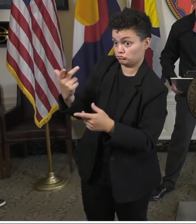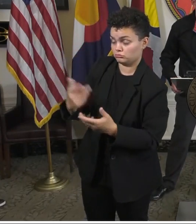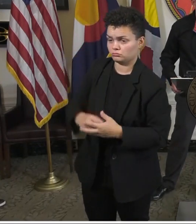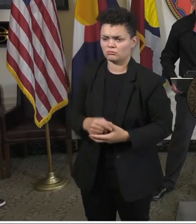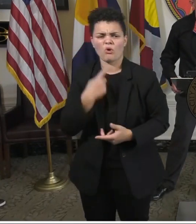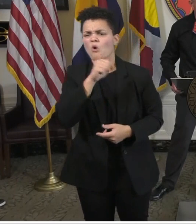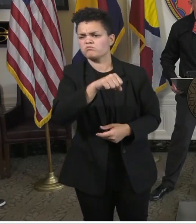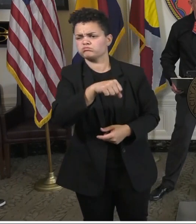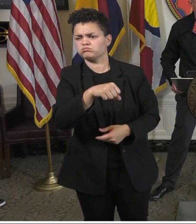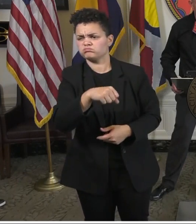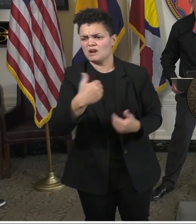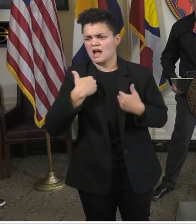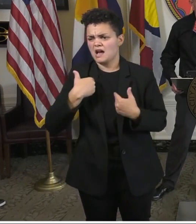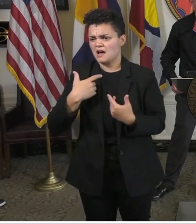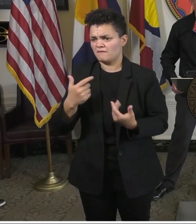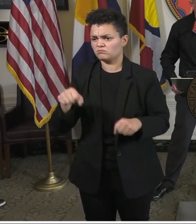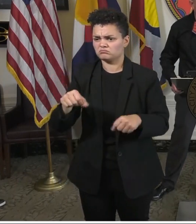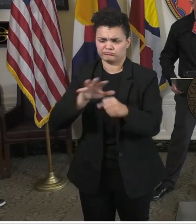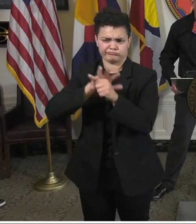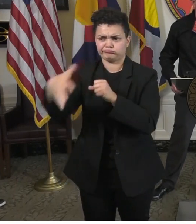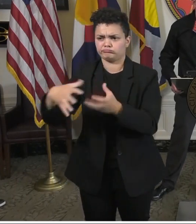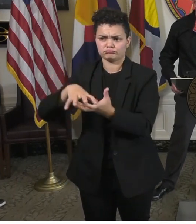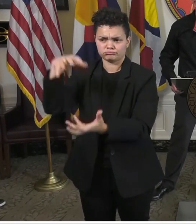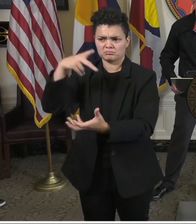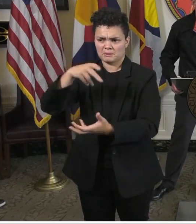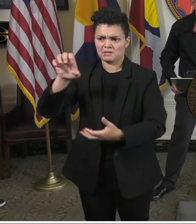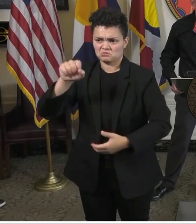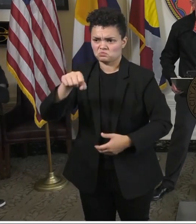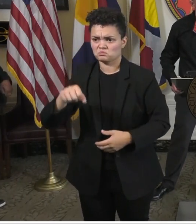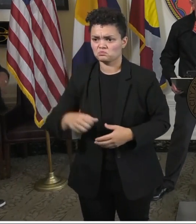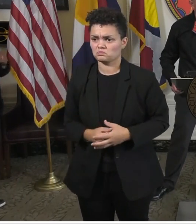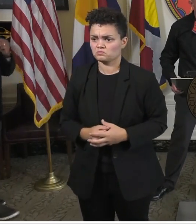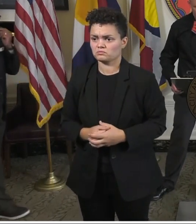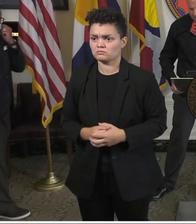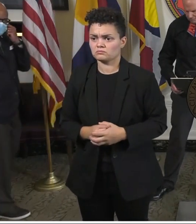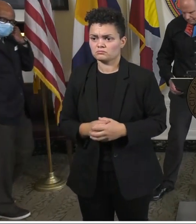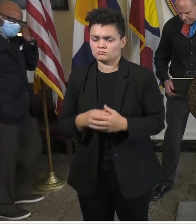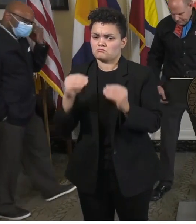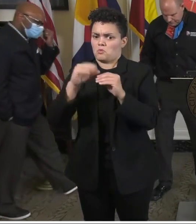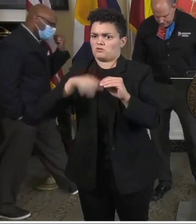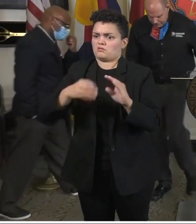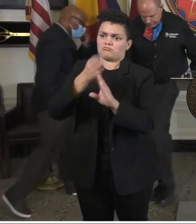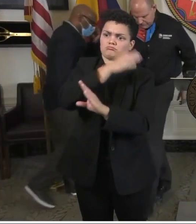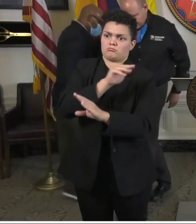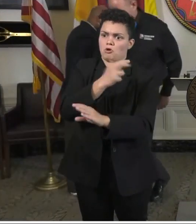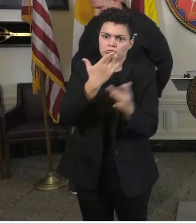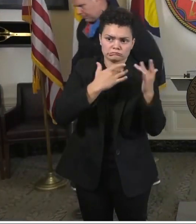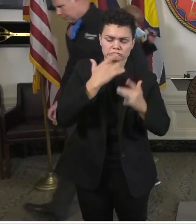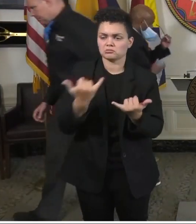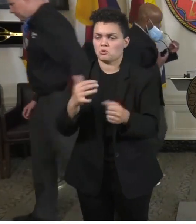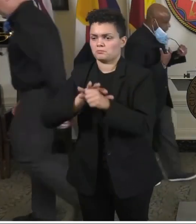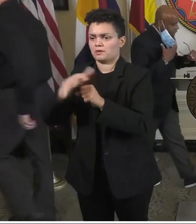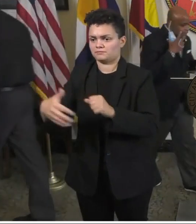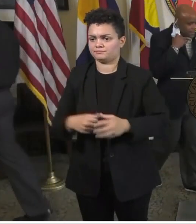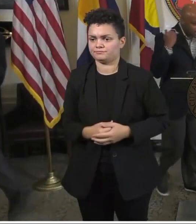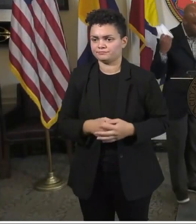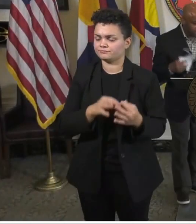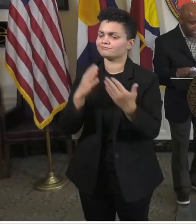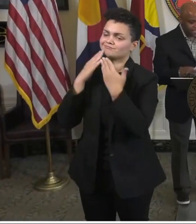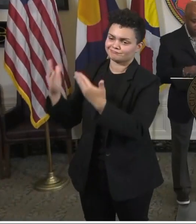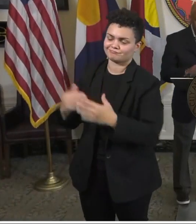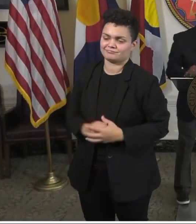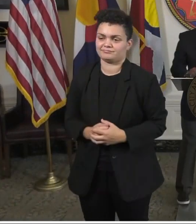of our access to PPE within the city than we were back in March and April. Thank you very much. Thank you very much.